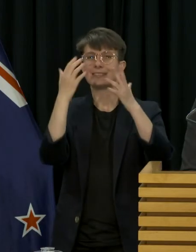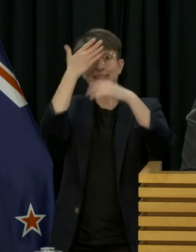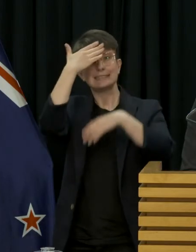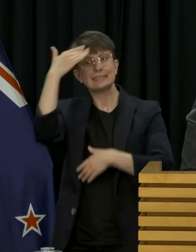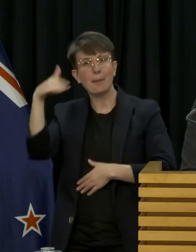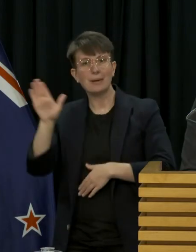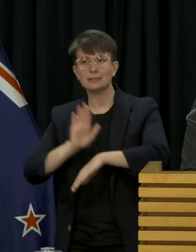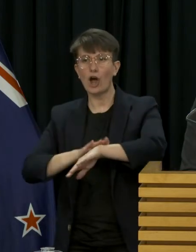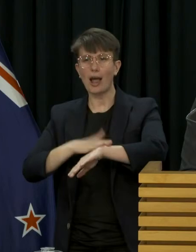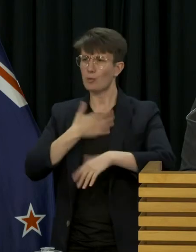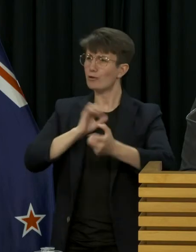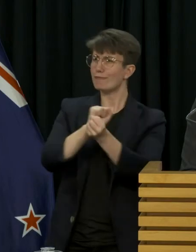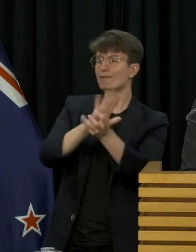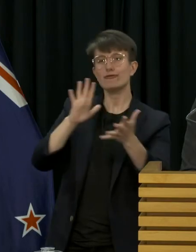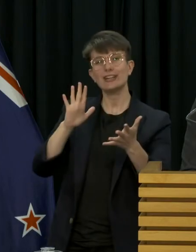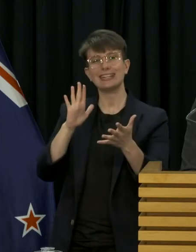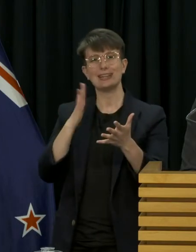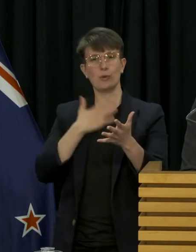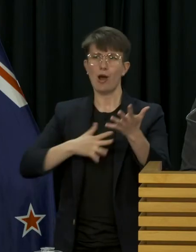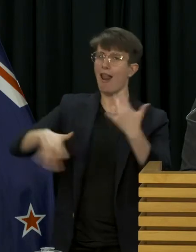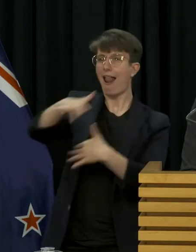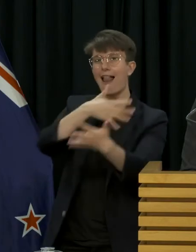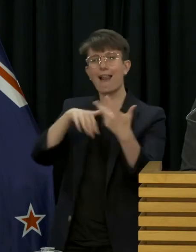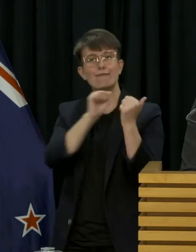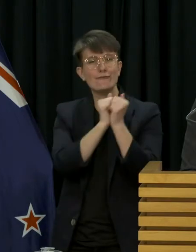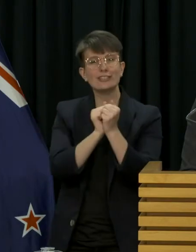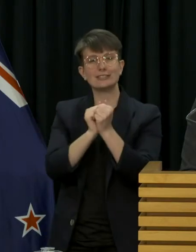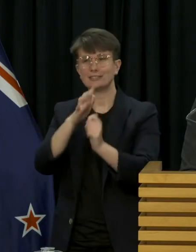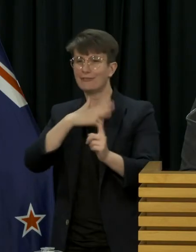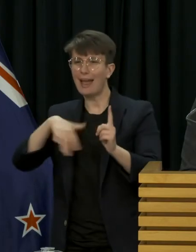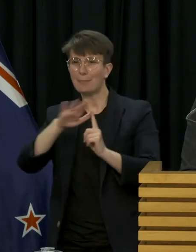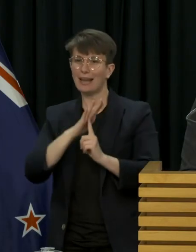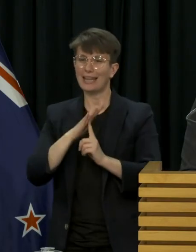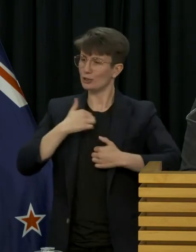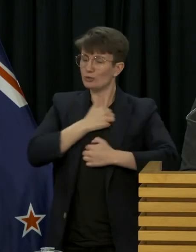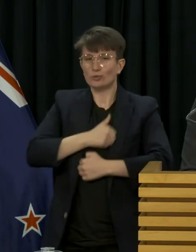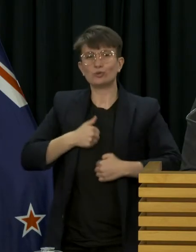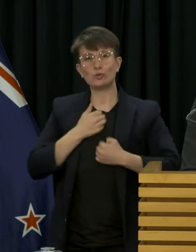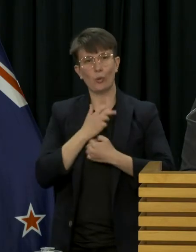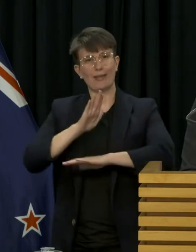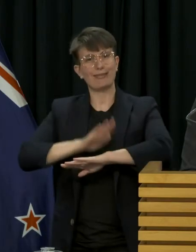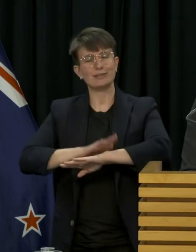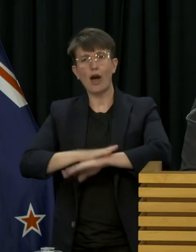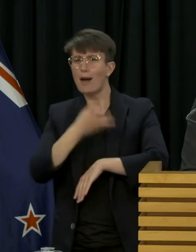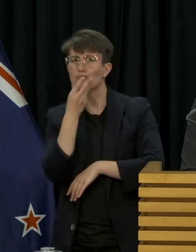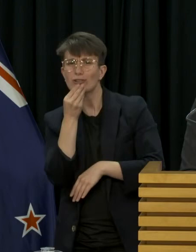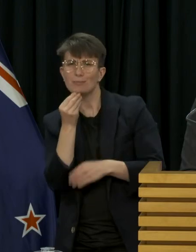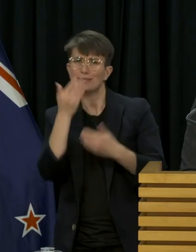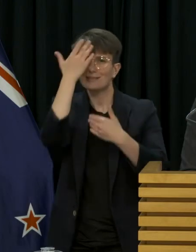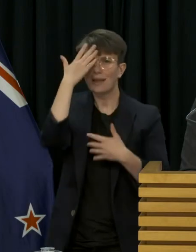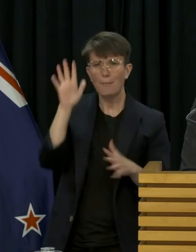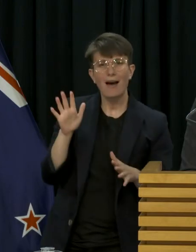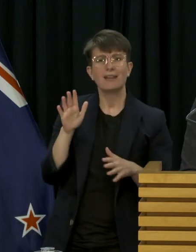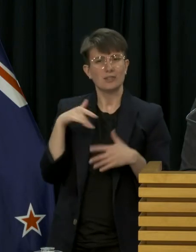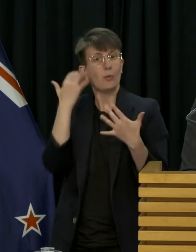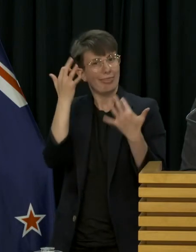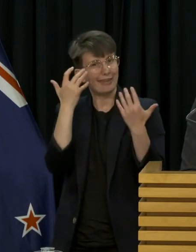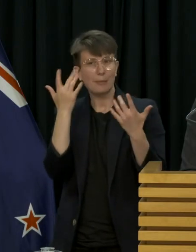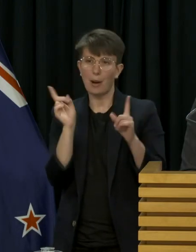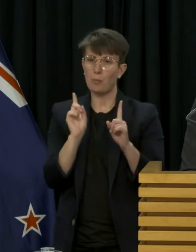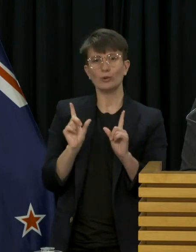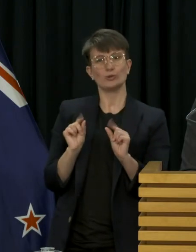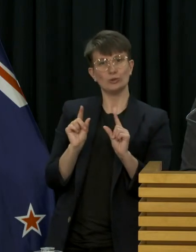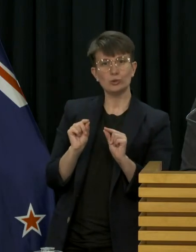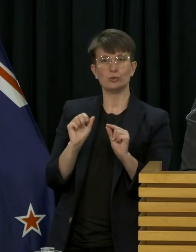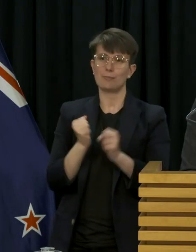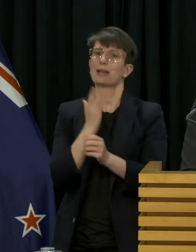that period. Everyone wants to enjoy Christmas with one another. Everything that we do now helps get us to that point. But we are actually thinking creatively around